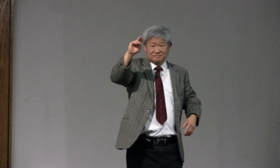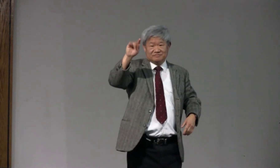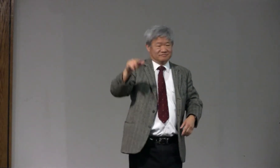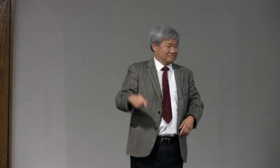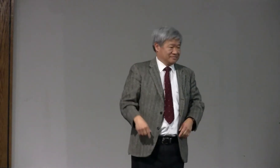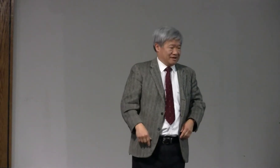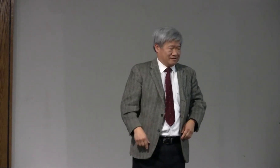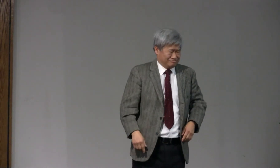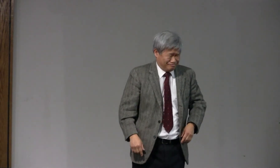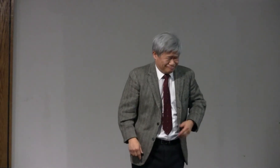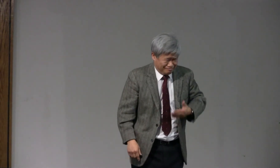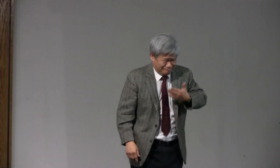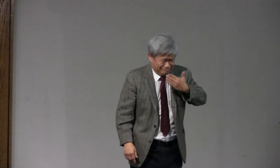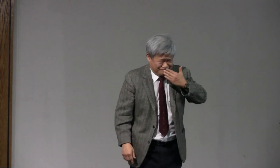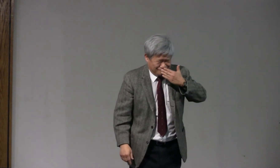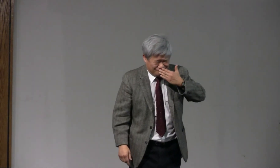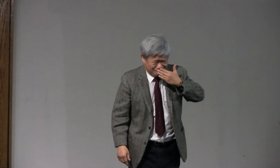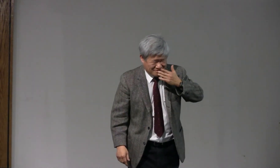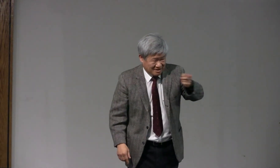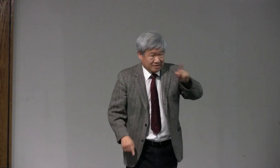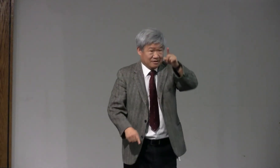dressed like gangsters.